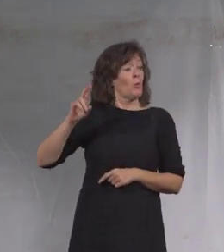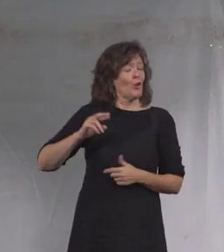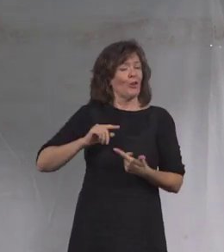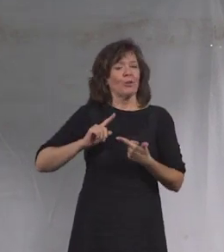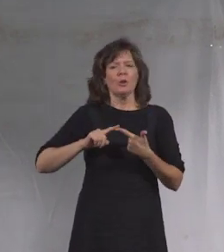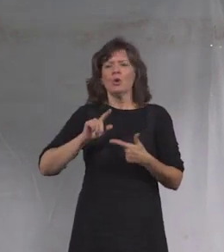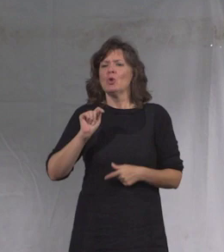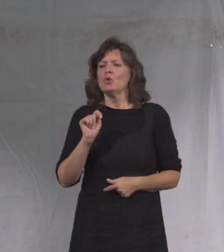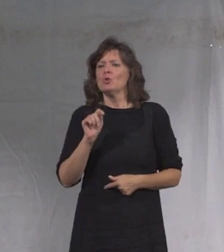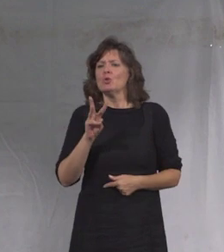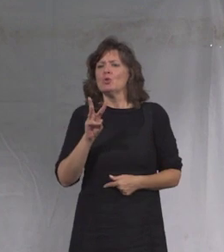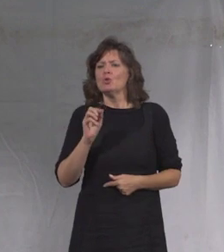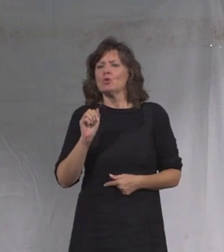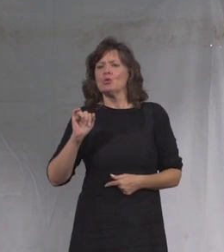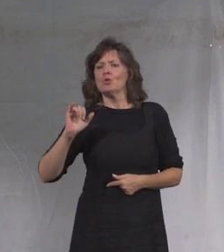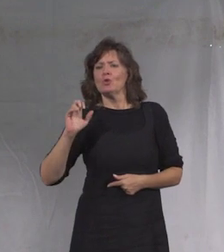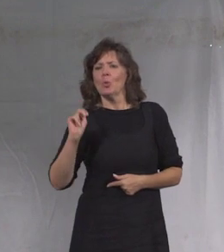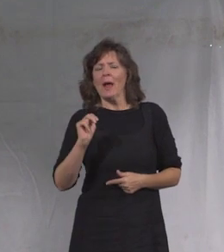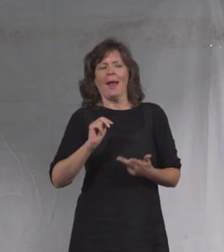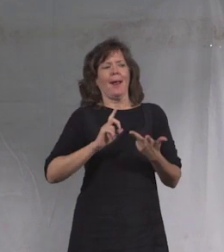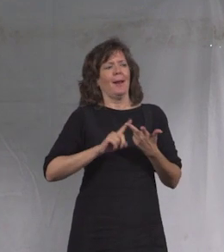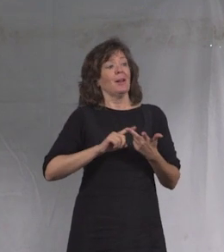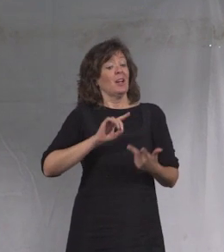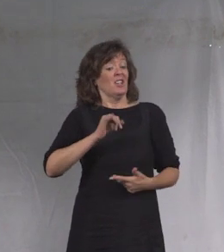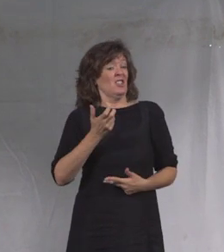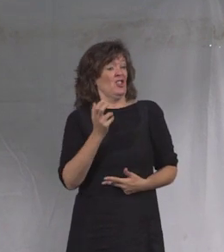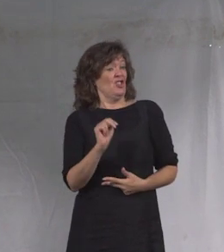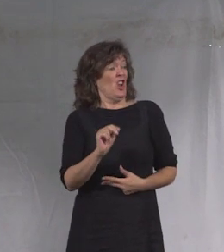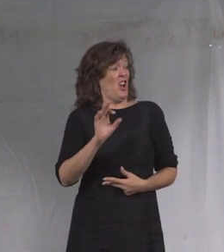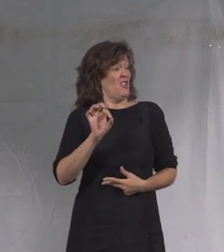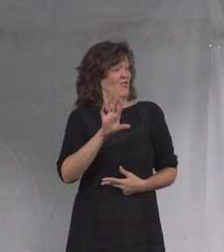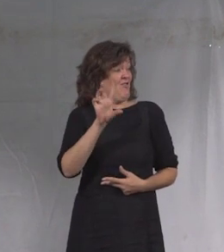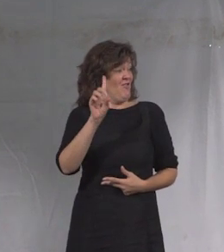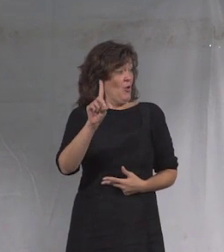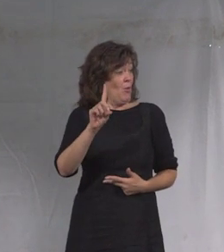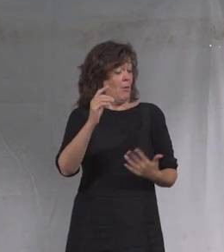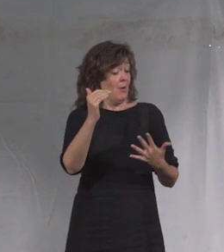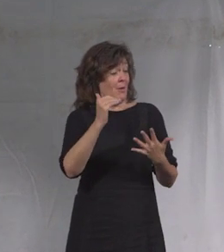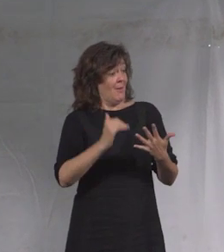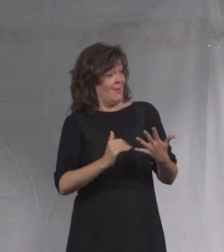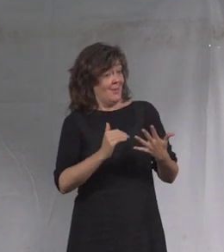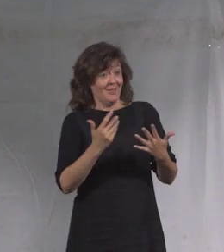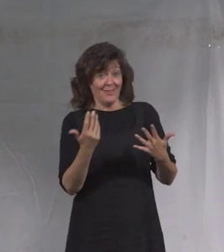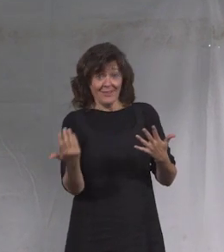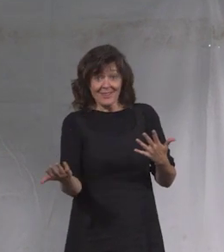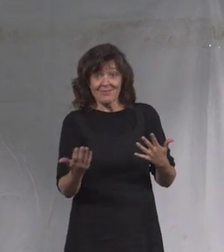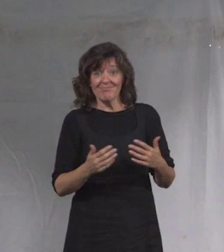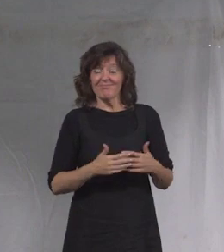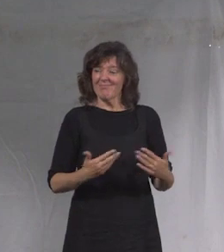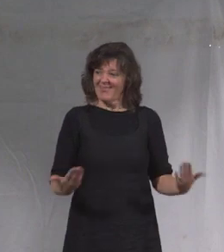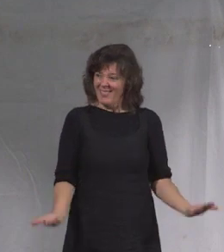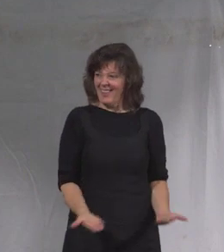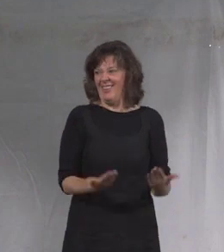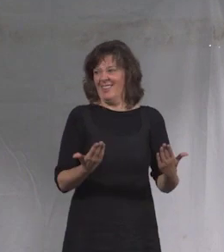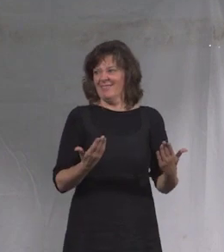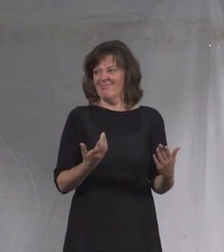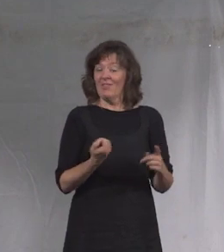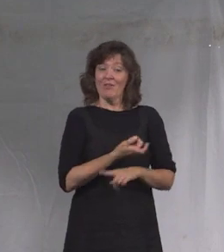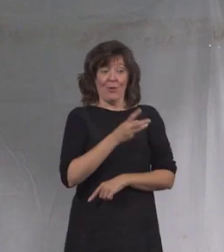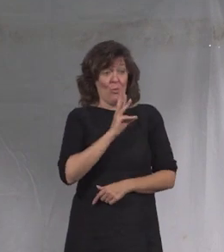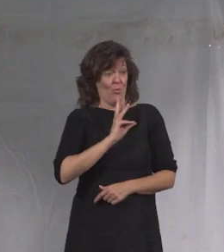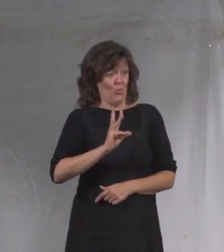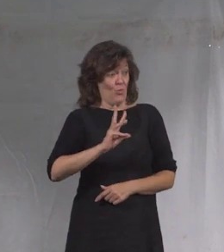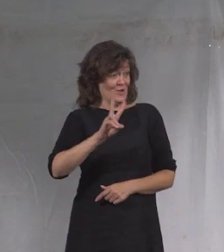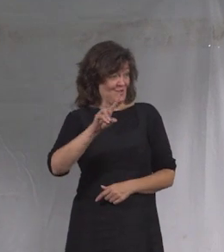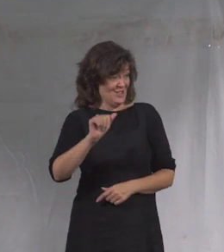Ford, we find the next inheritor of that great tradition. Here in our midst, from West Virginia, is